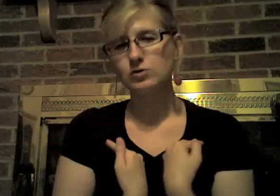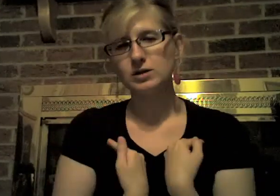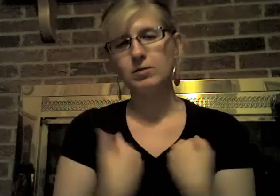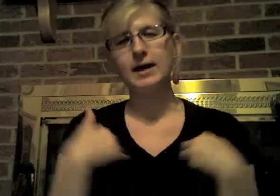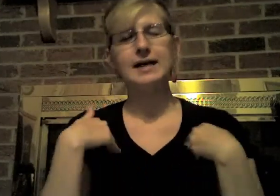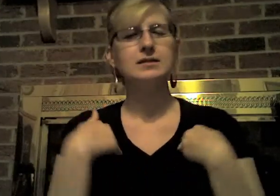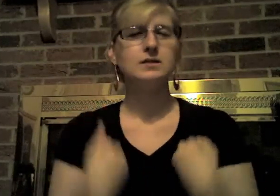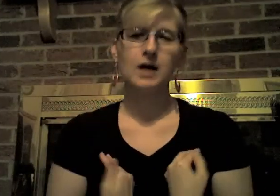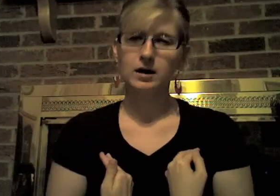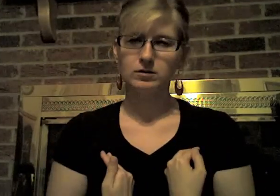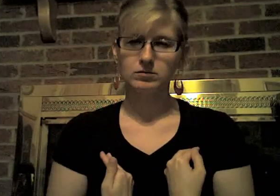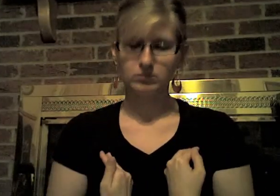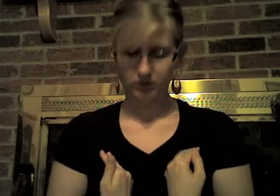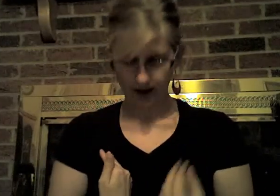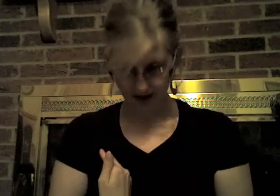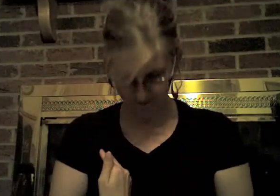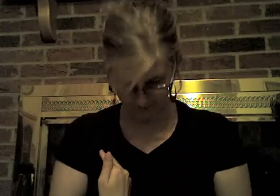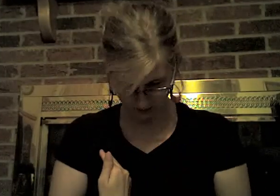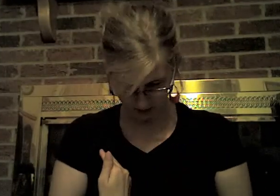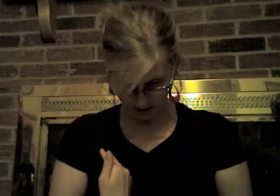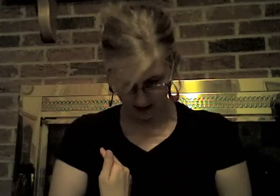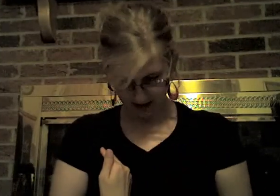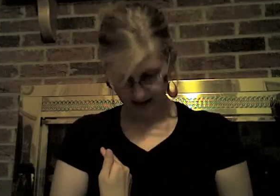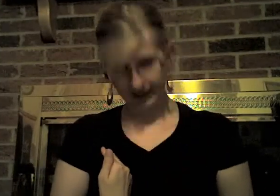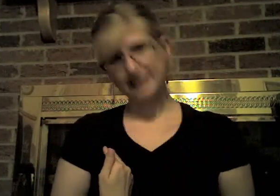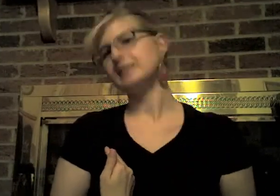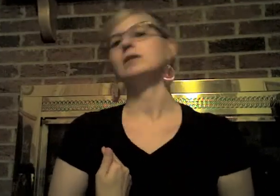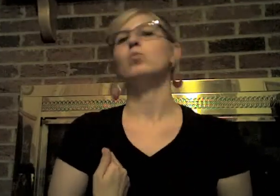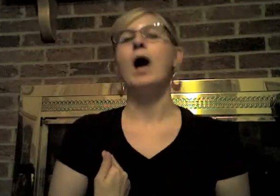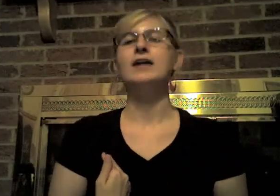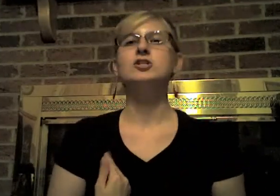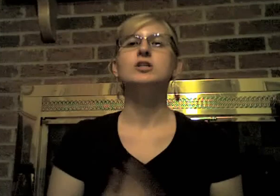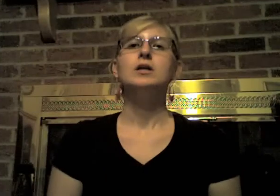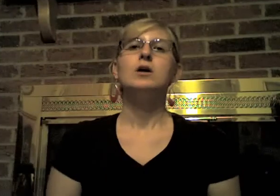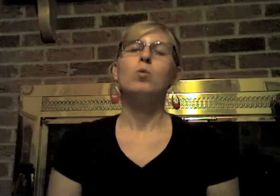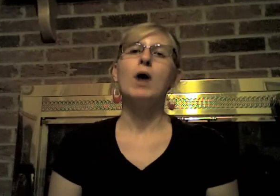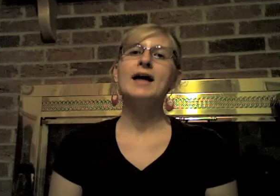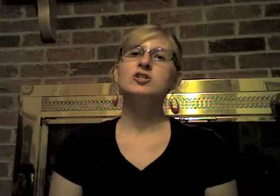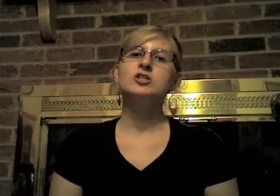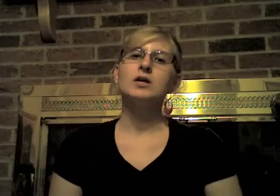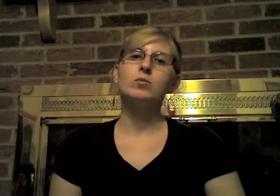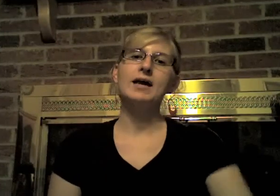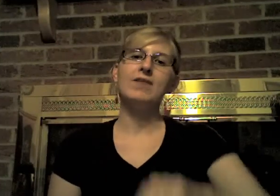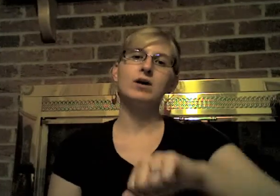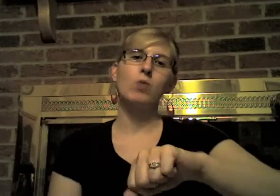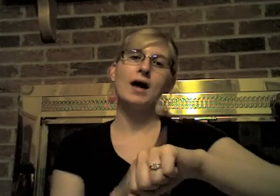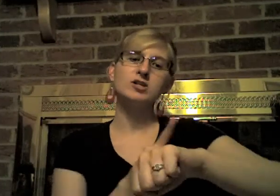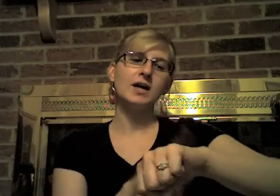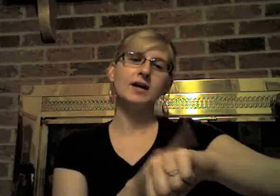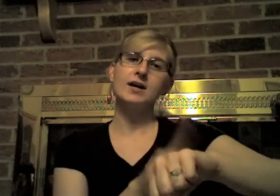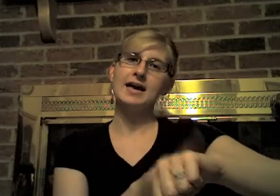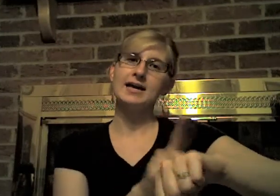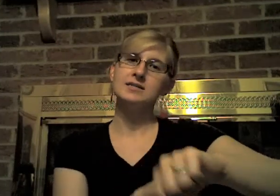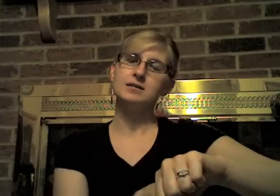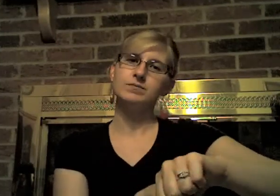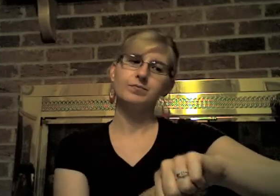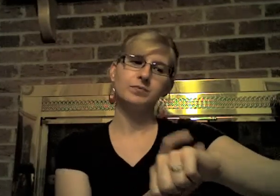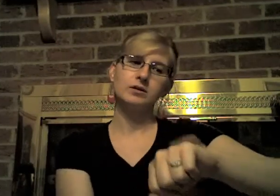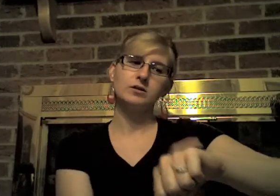double hands. Okay. And lastly, watch. Watch, we have our watch on our hand. So